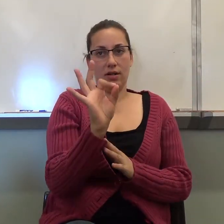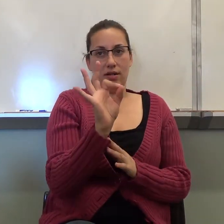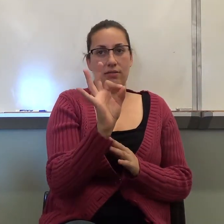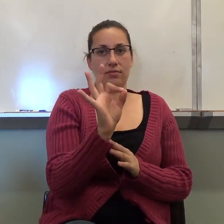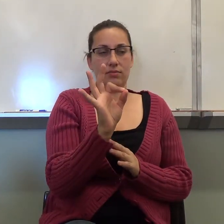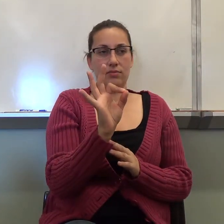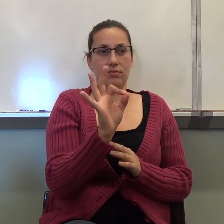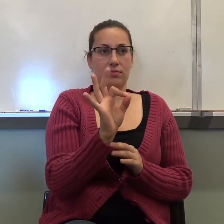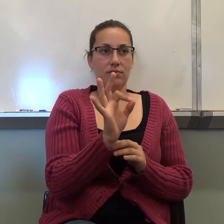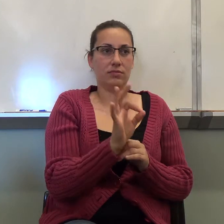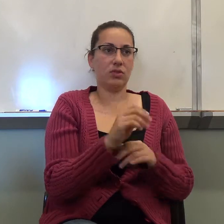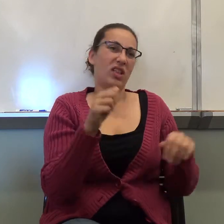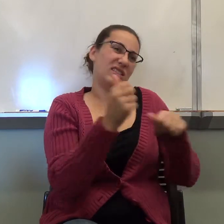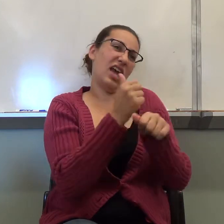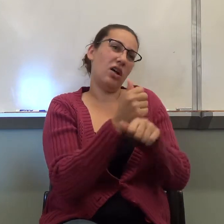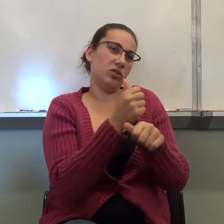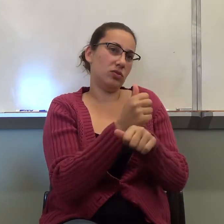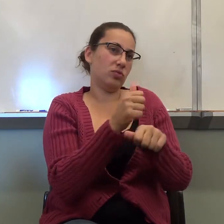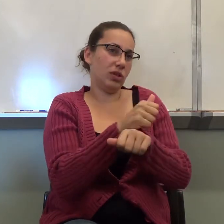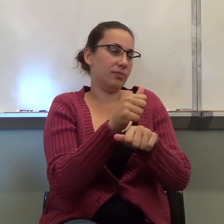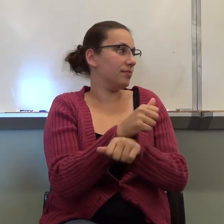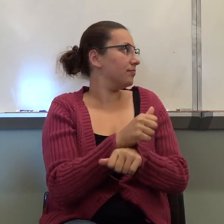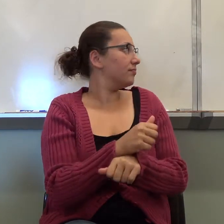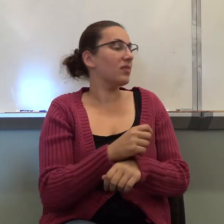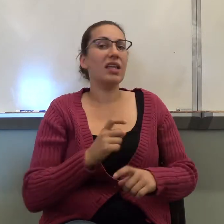numbers in for it. And then they give you several numbers. Here they give you two.